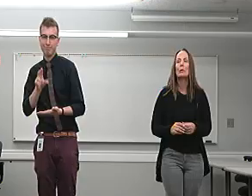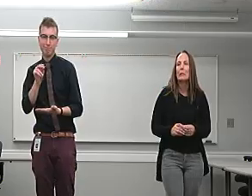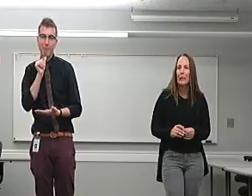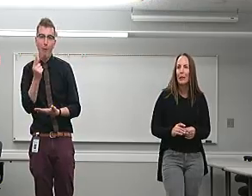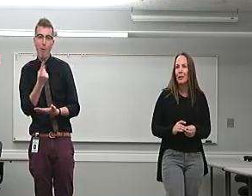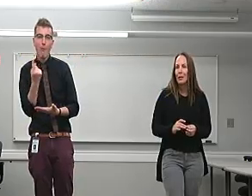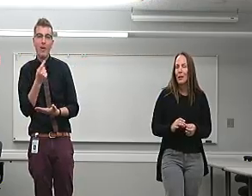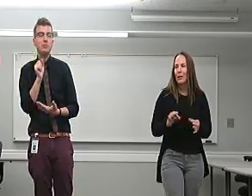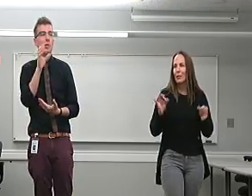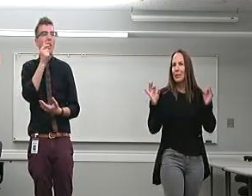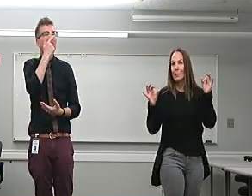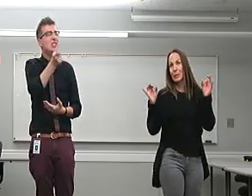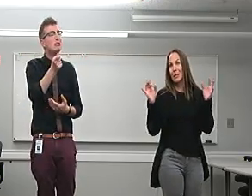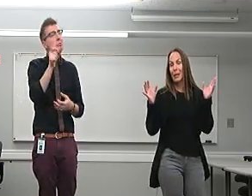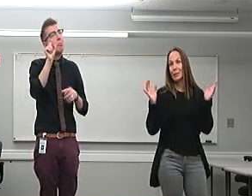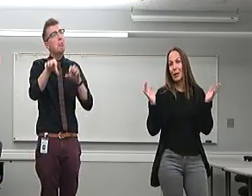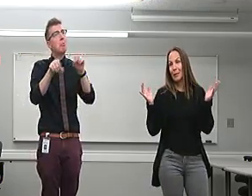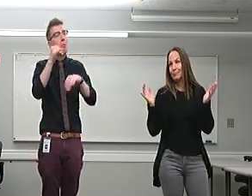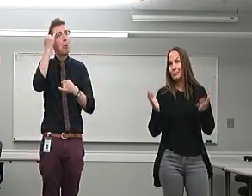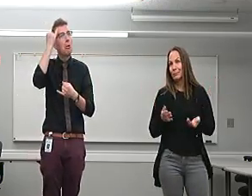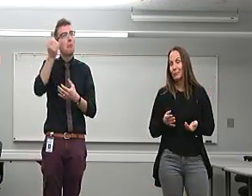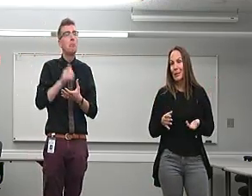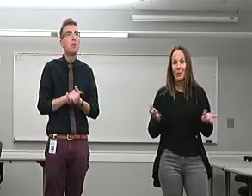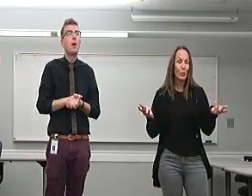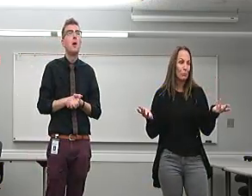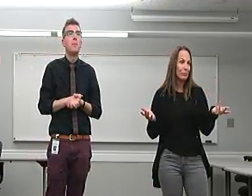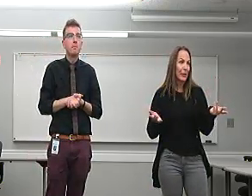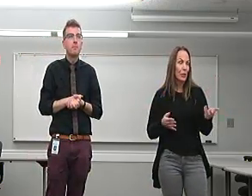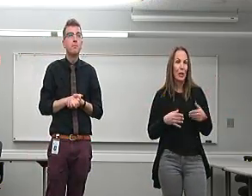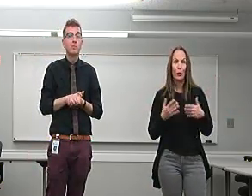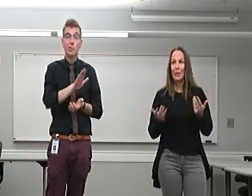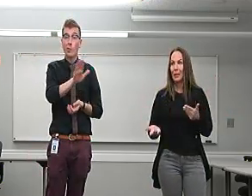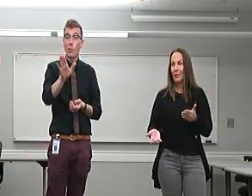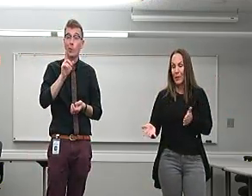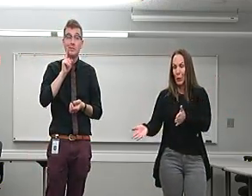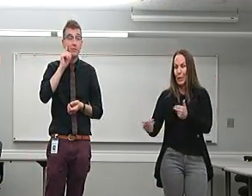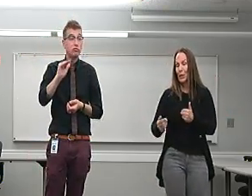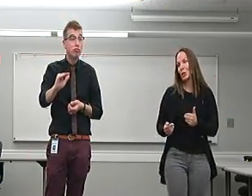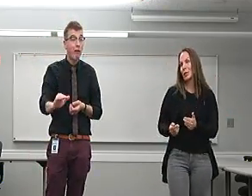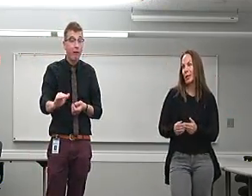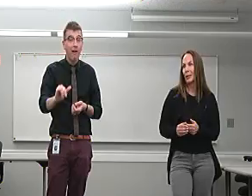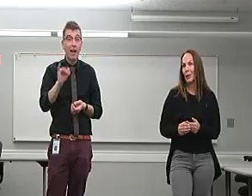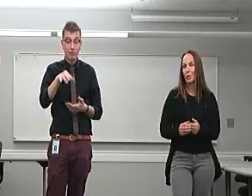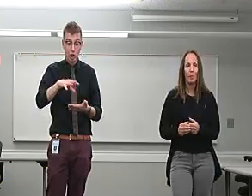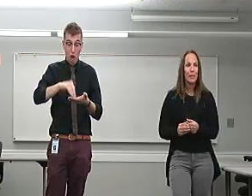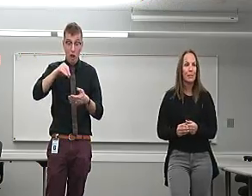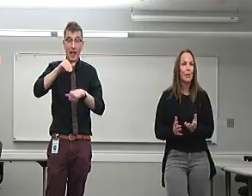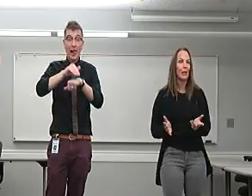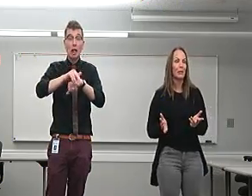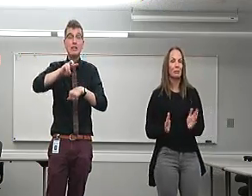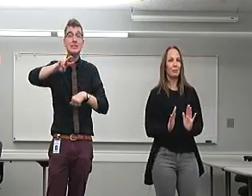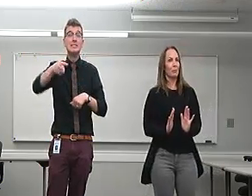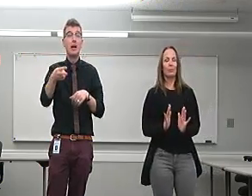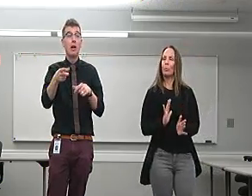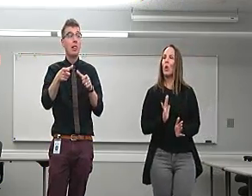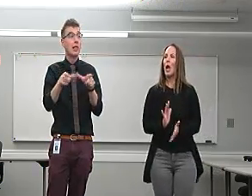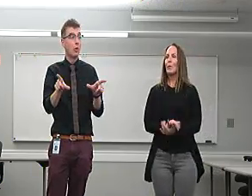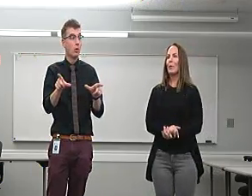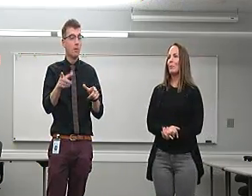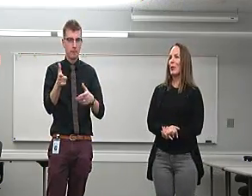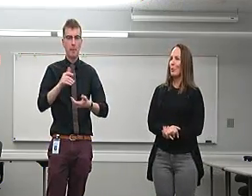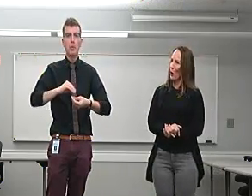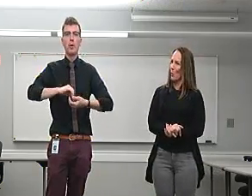little tidbits there. Your deaf child, if they learn English as a second language, may speak it very